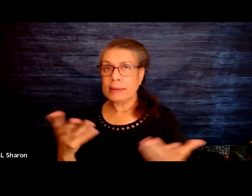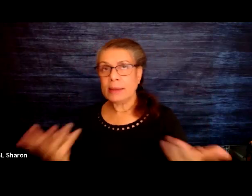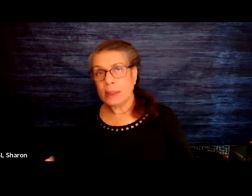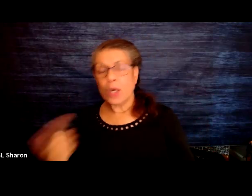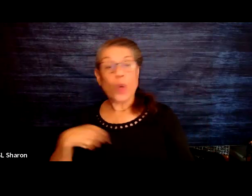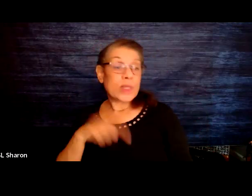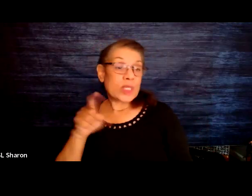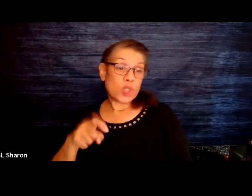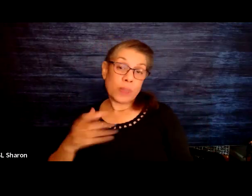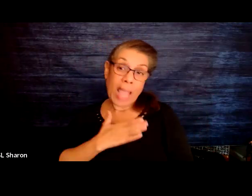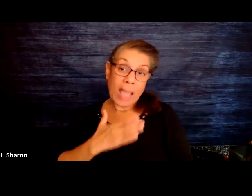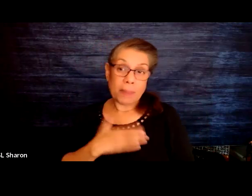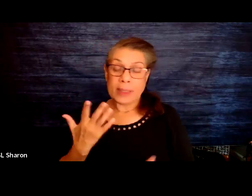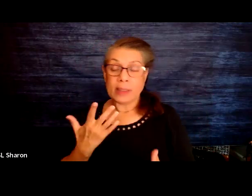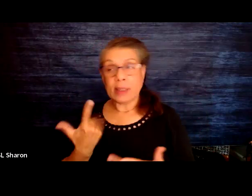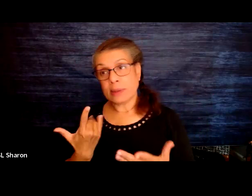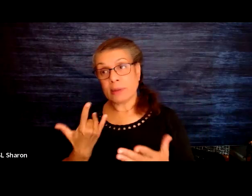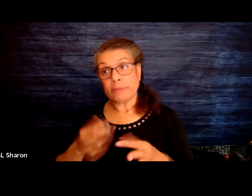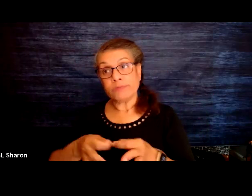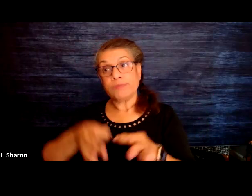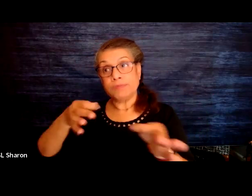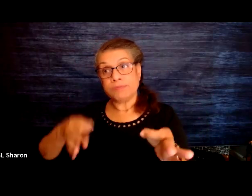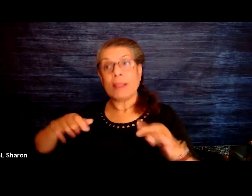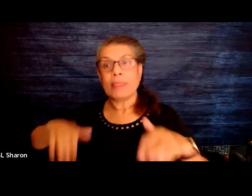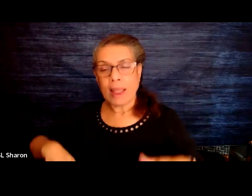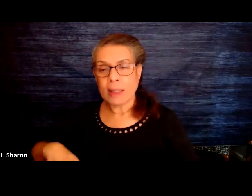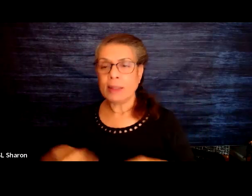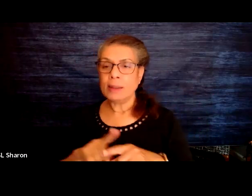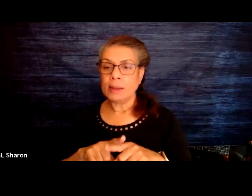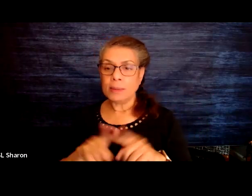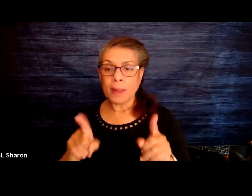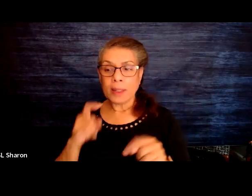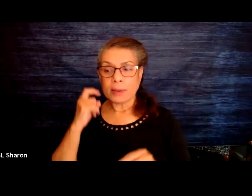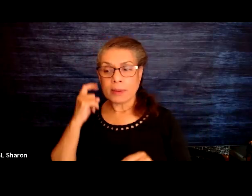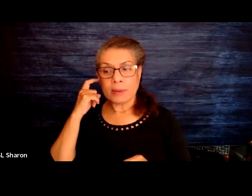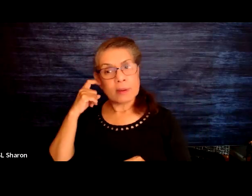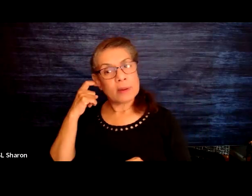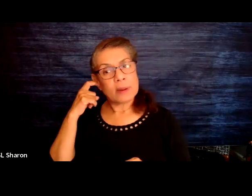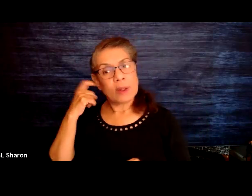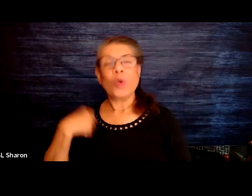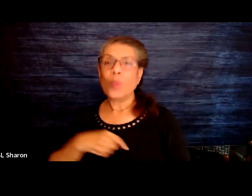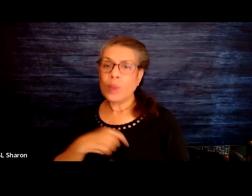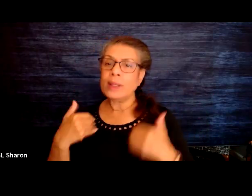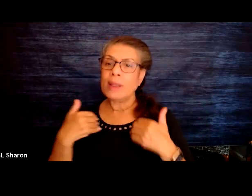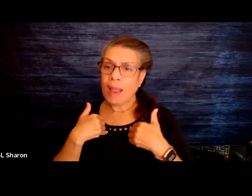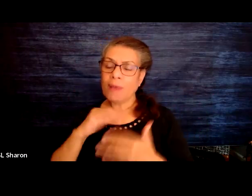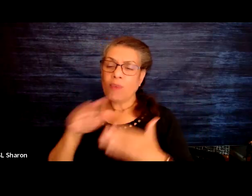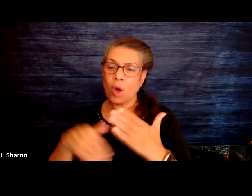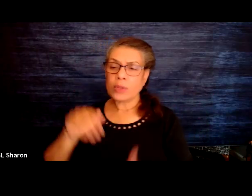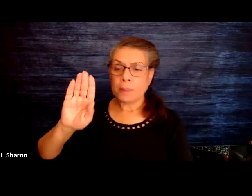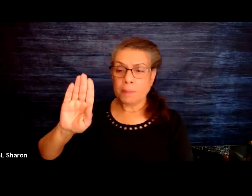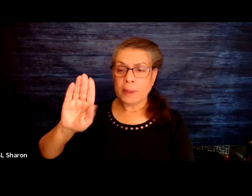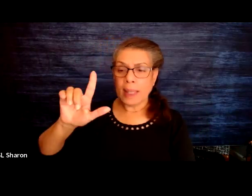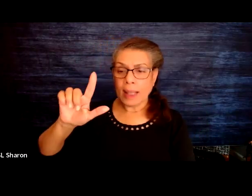very happy. I mean, it's long overdue that we have, we have all of the, ELA,